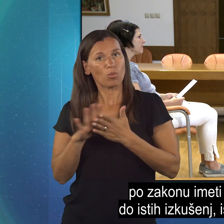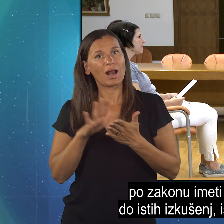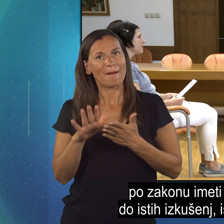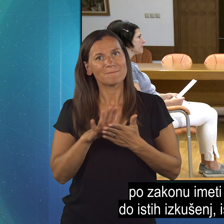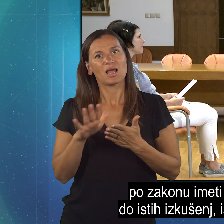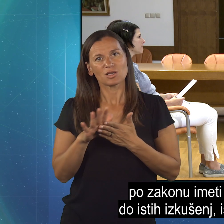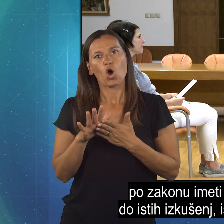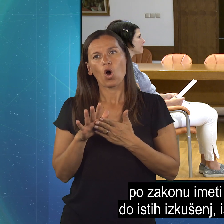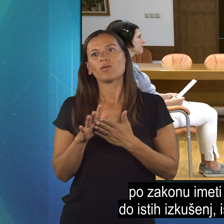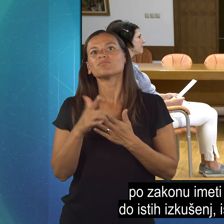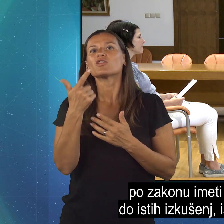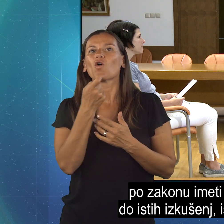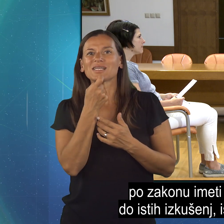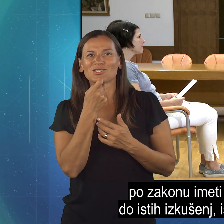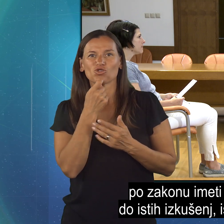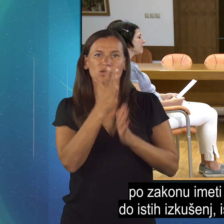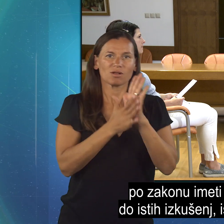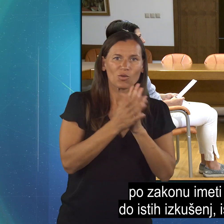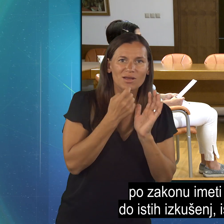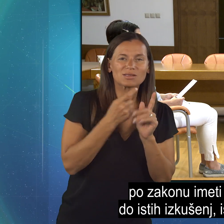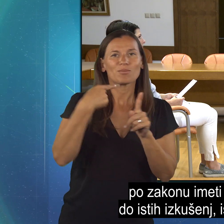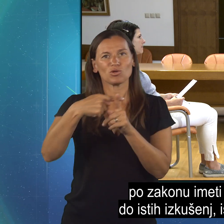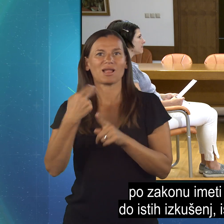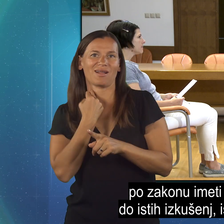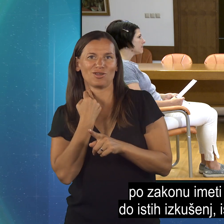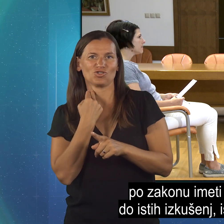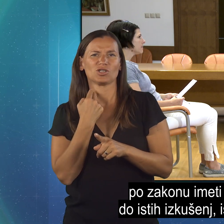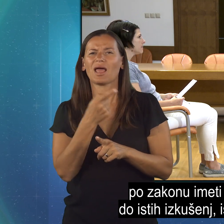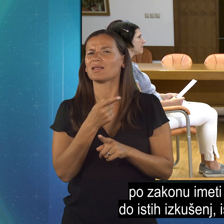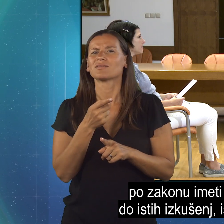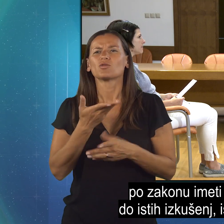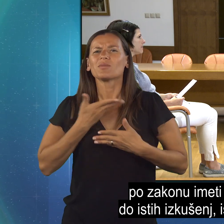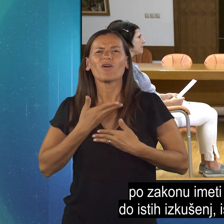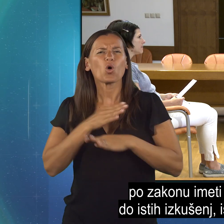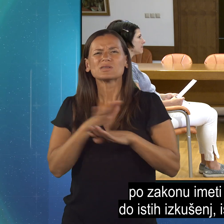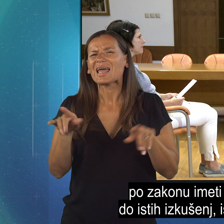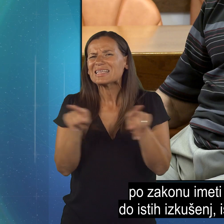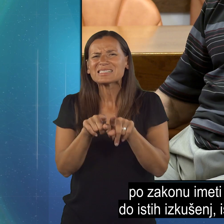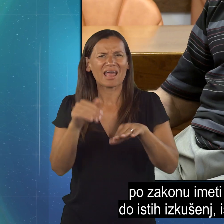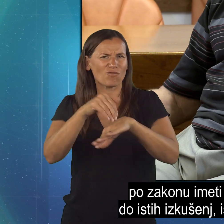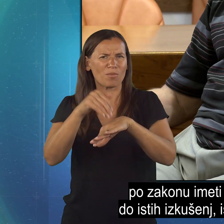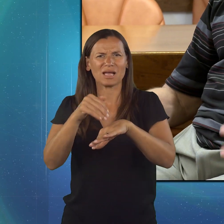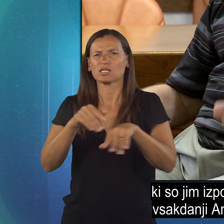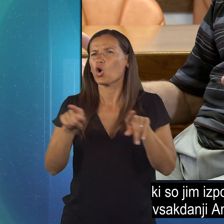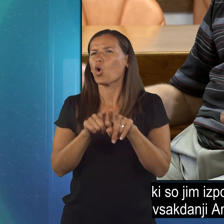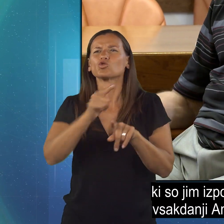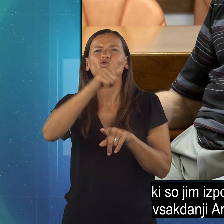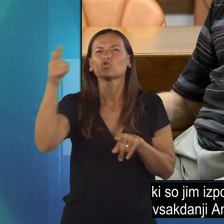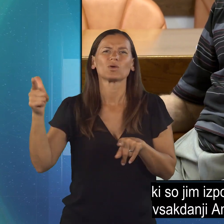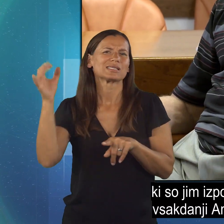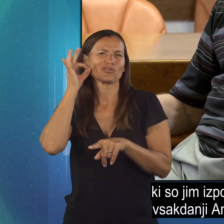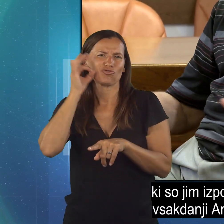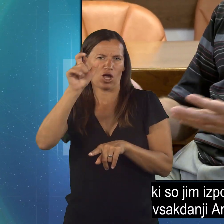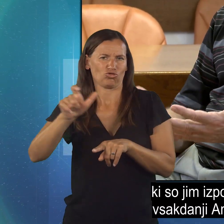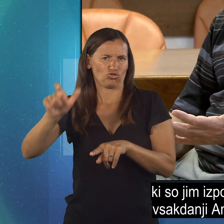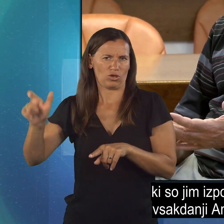required by law to have equal access to the same experiences, the same information that